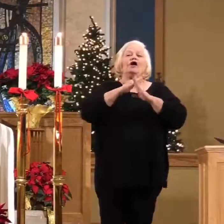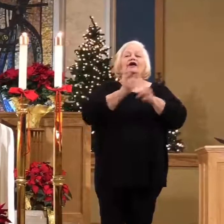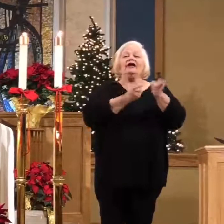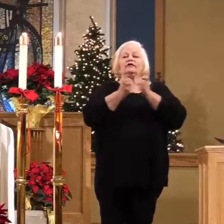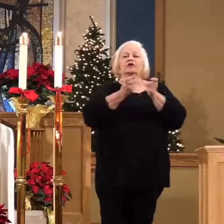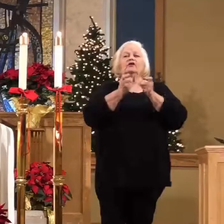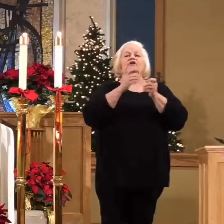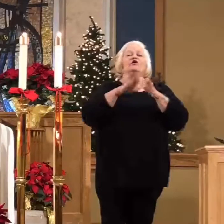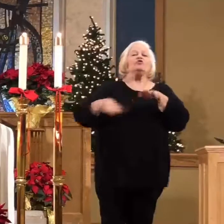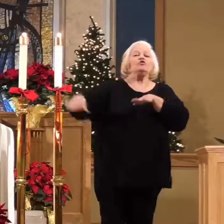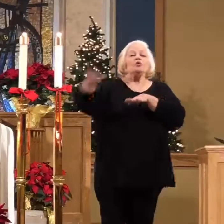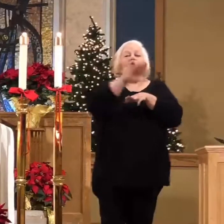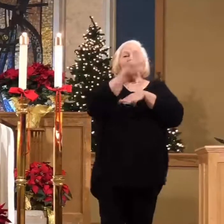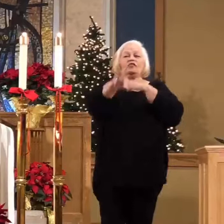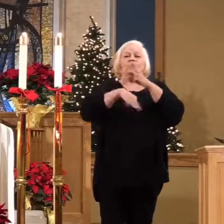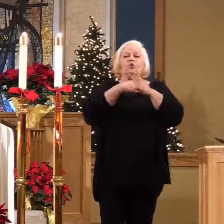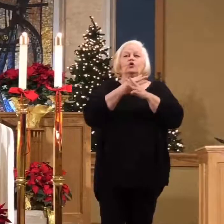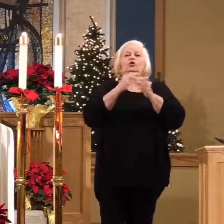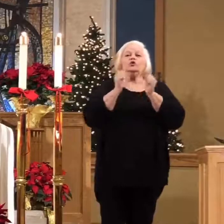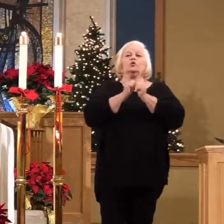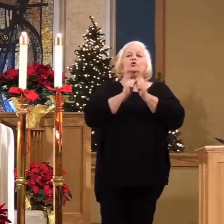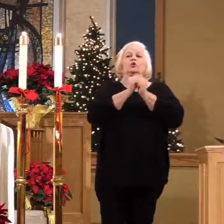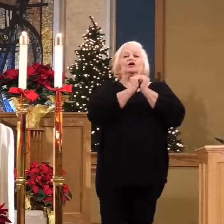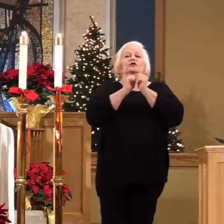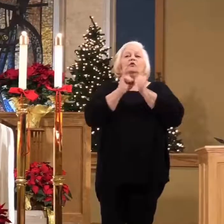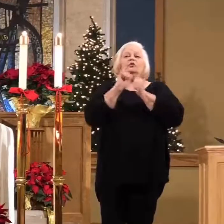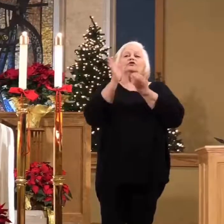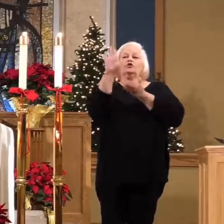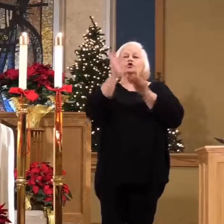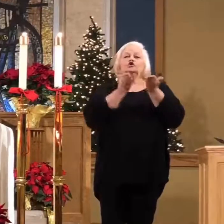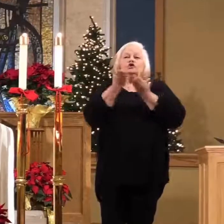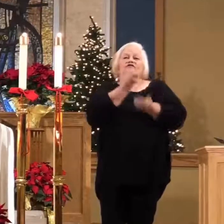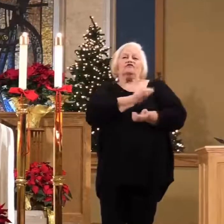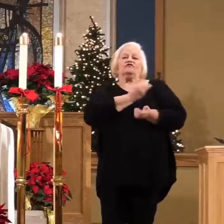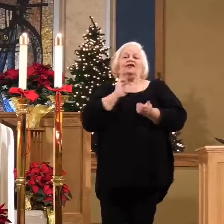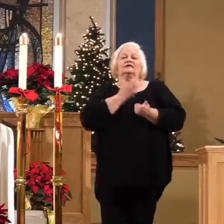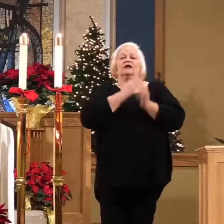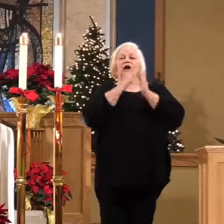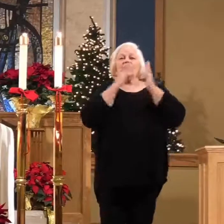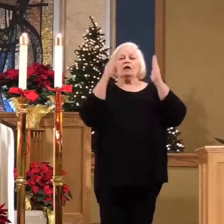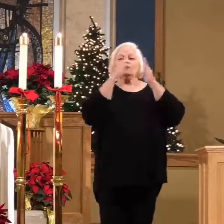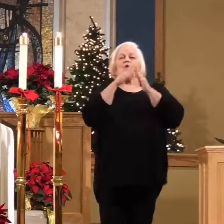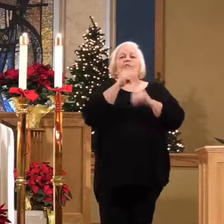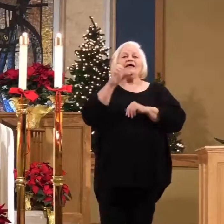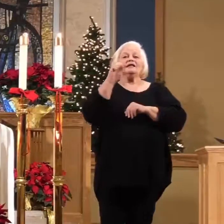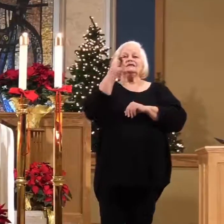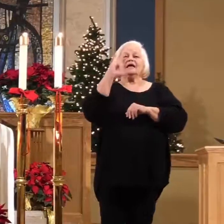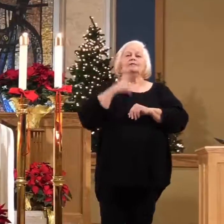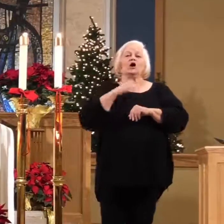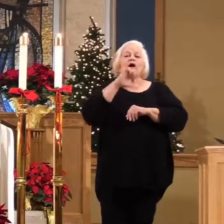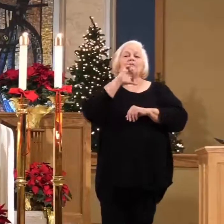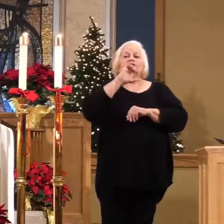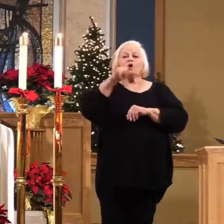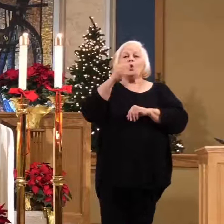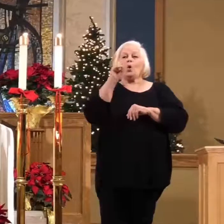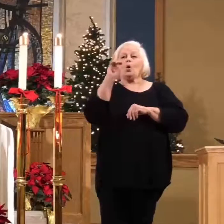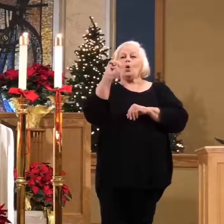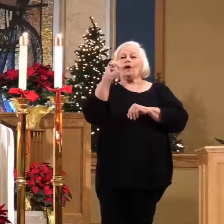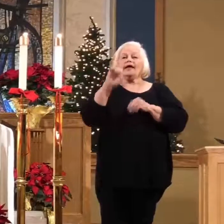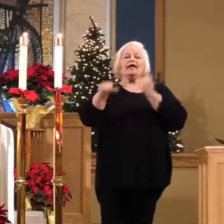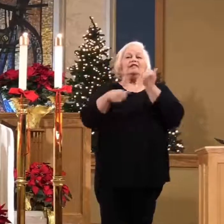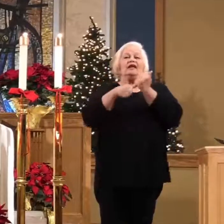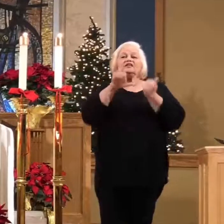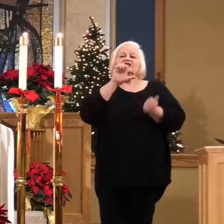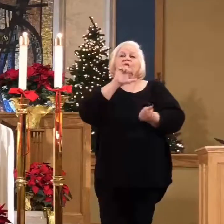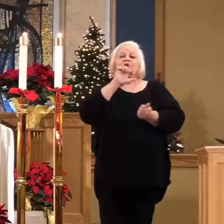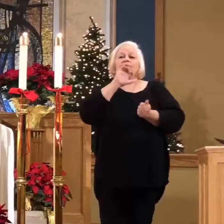world, together with your servant Francis, our Pope, and Samuel, our Bishop, Jorge, our Auxiliary